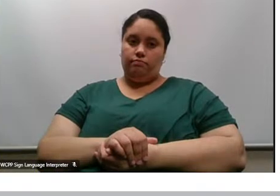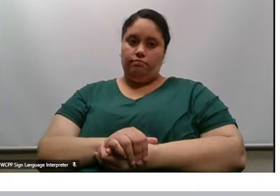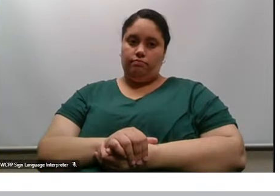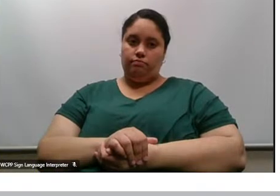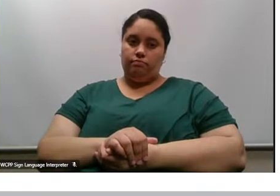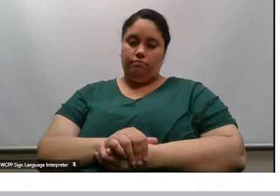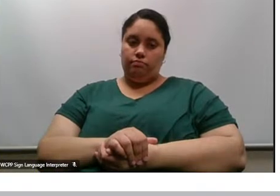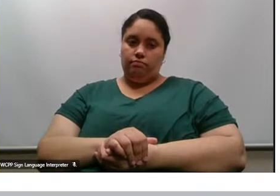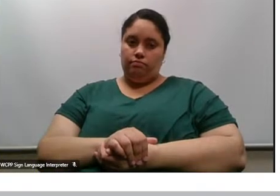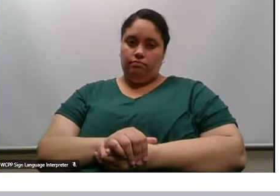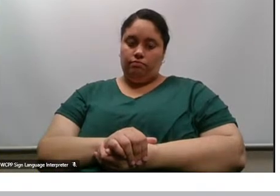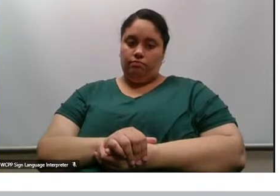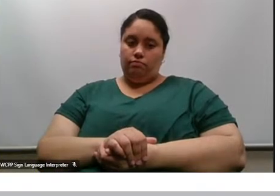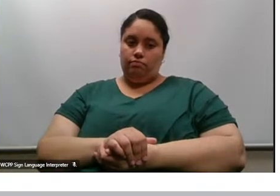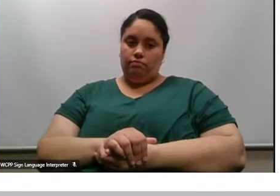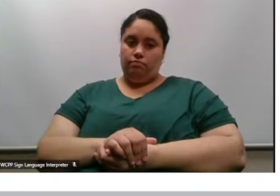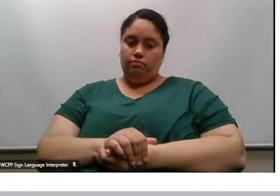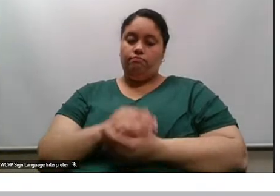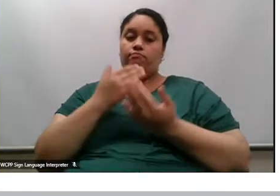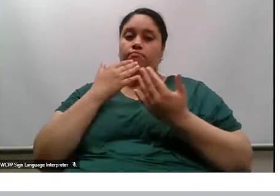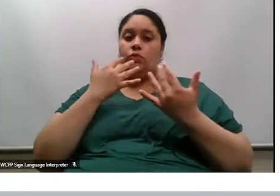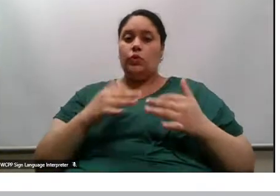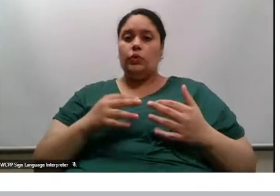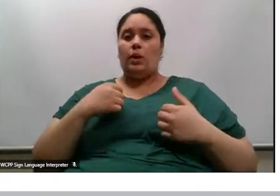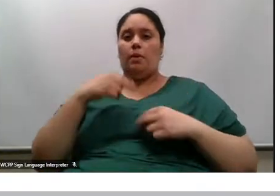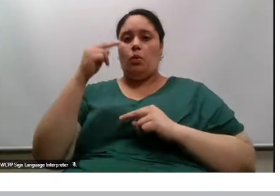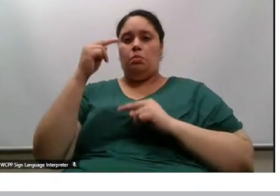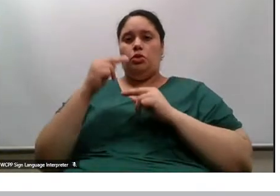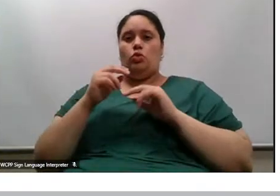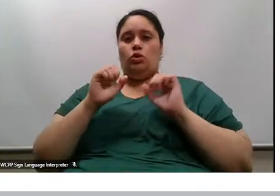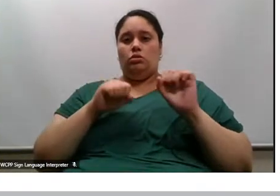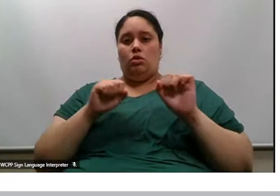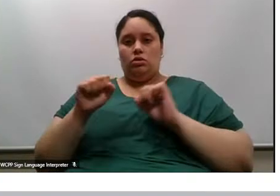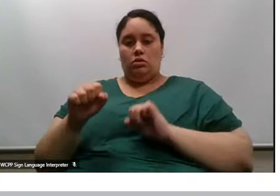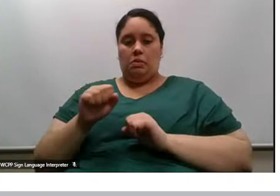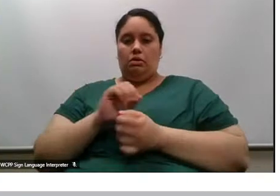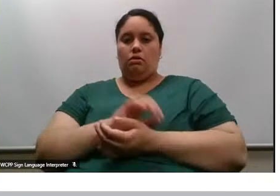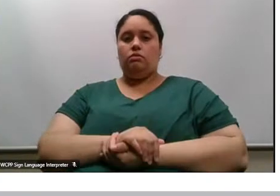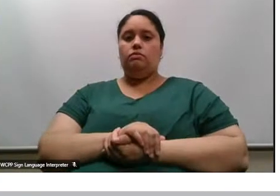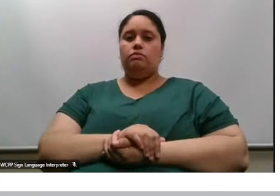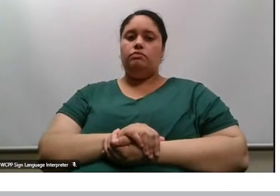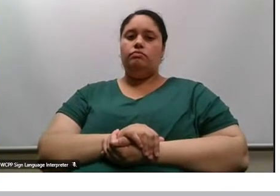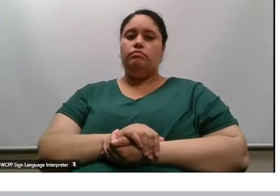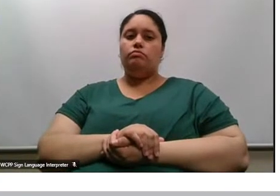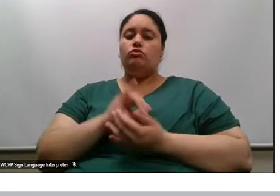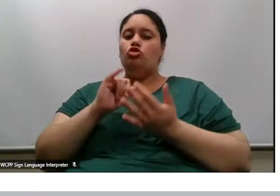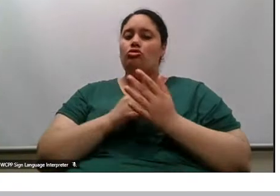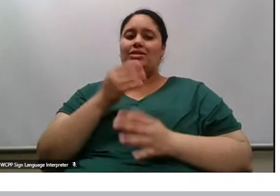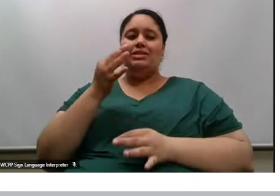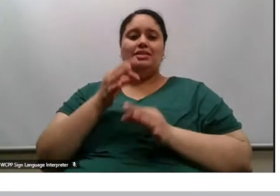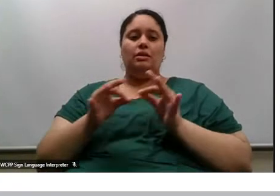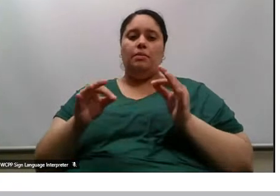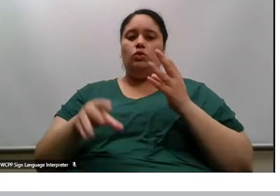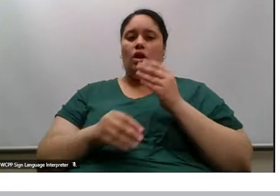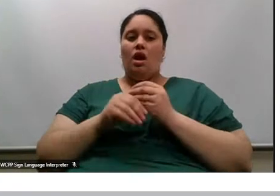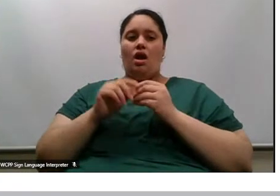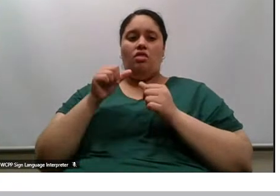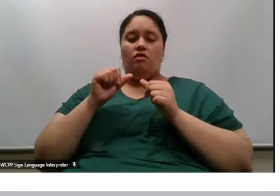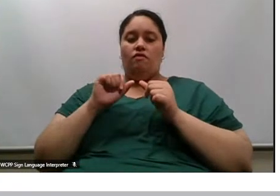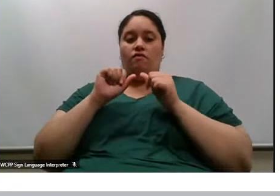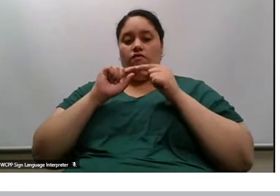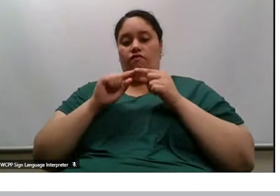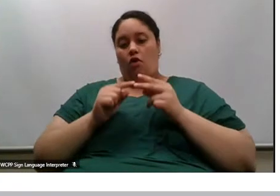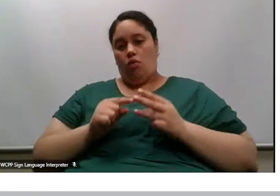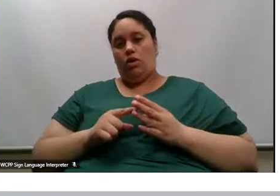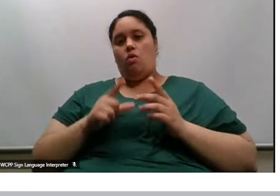Thank you very much. I will try and be as brief as possible. Just simply to say the following as far as regulation